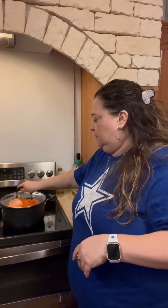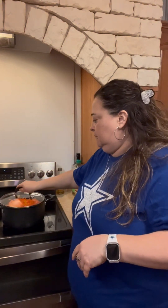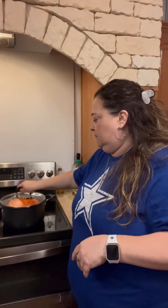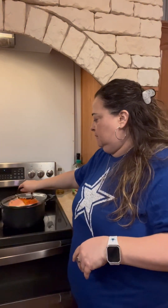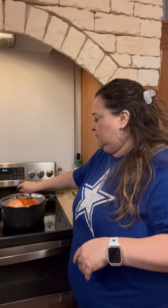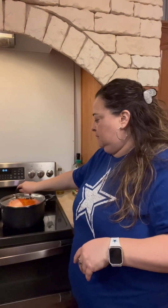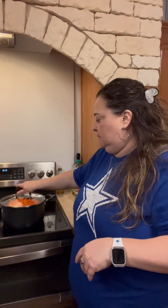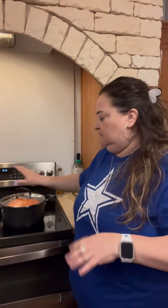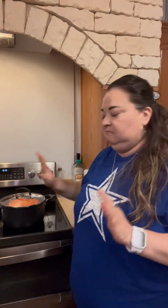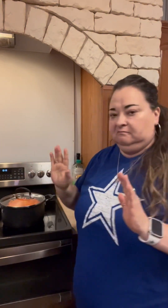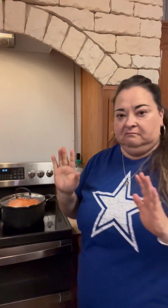on it